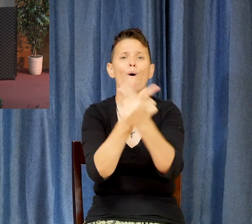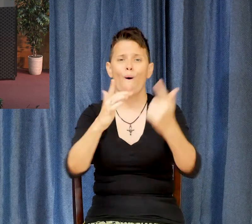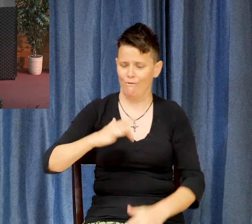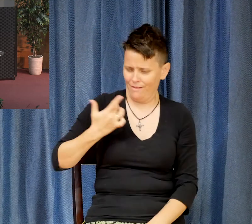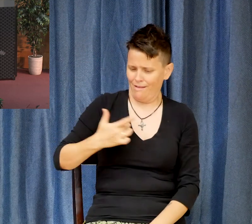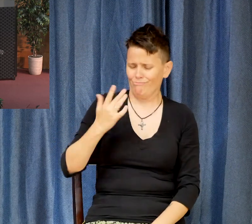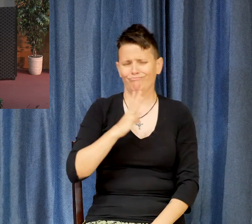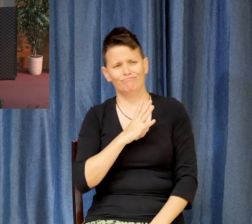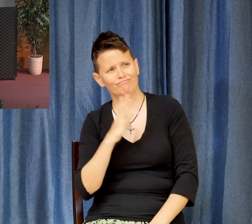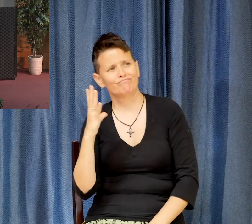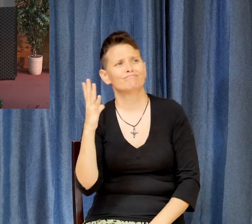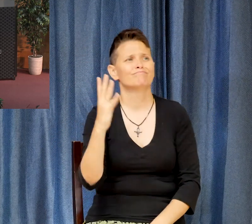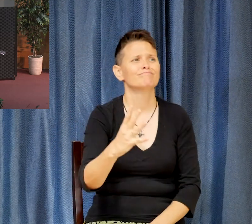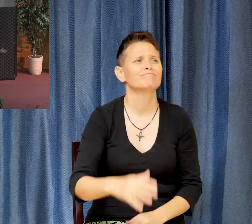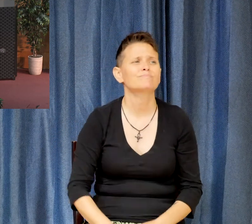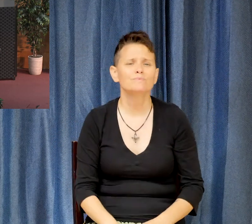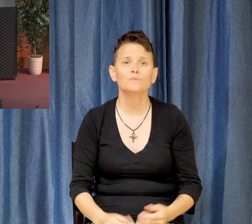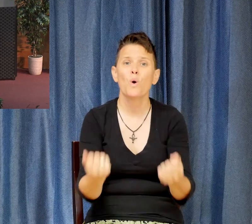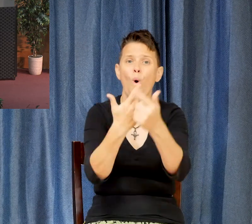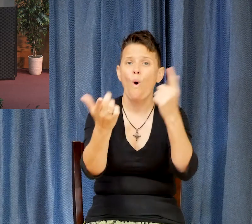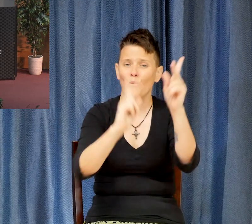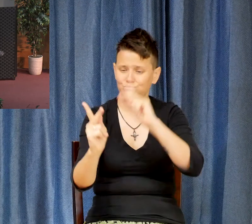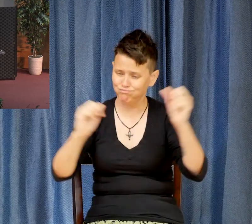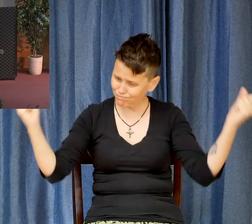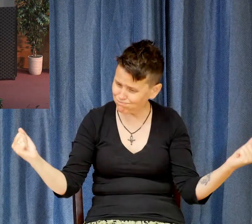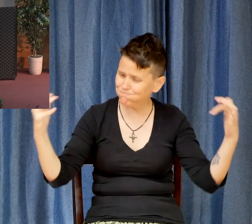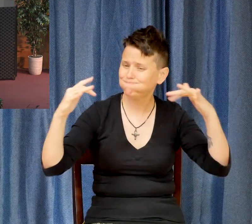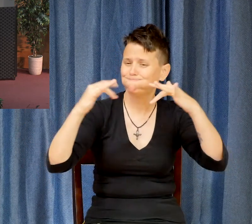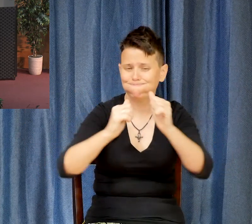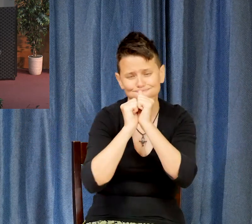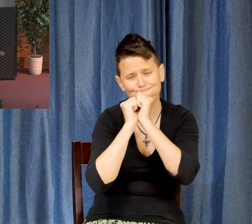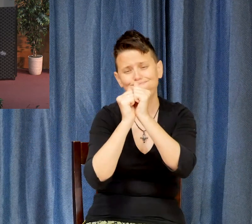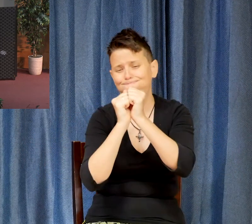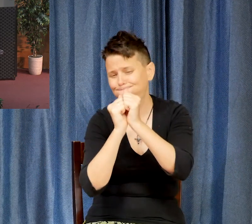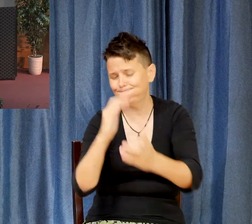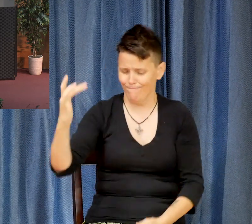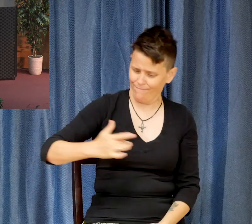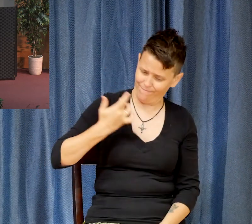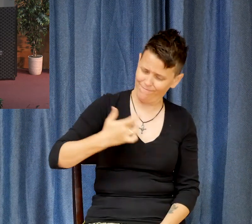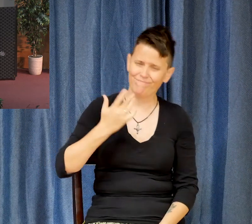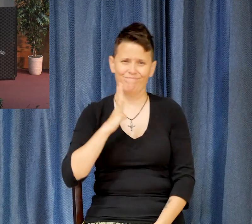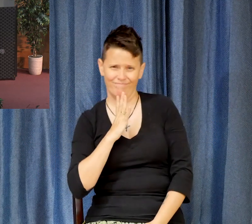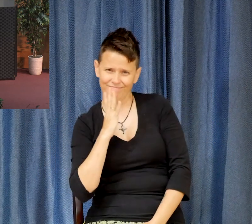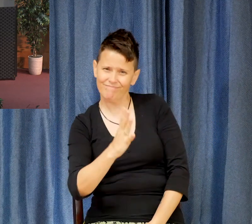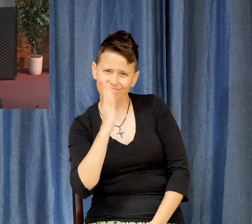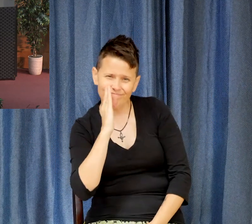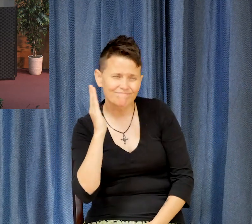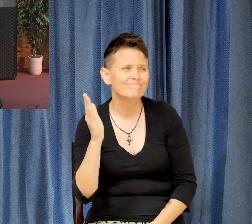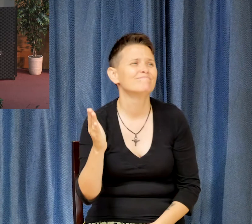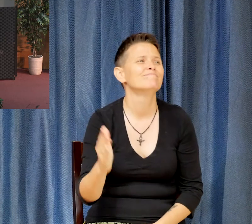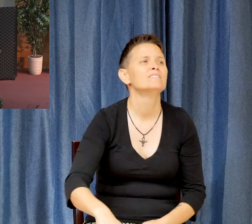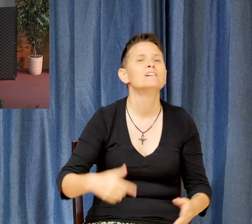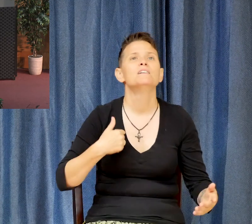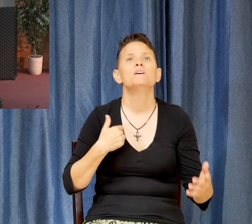feel alright. Let's get together and feel alright. I'm pleading